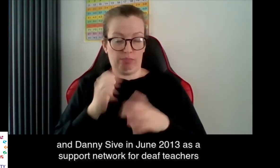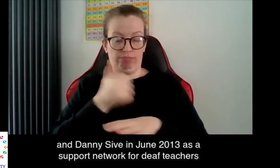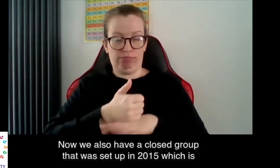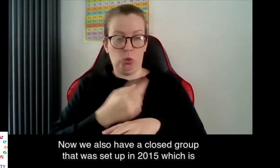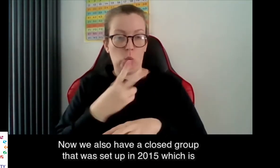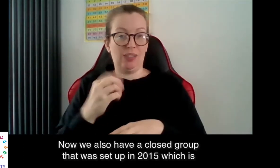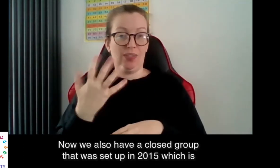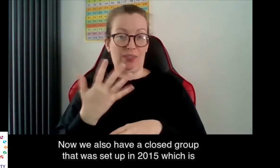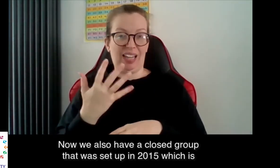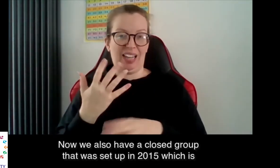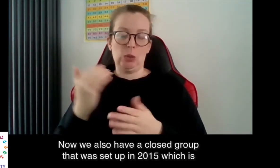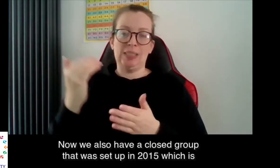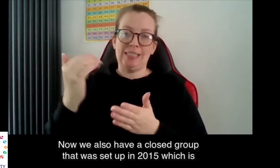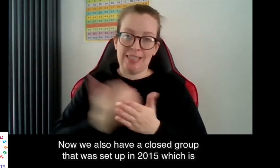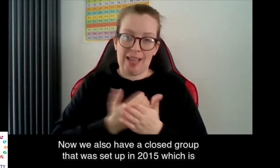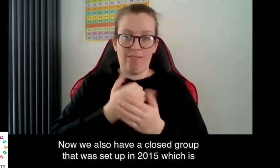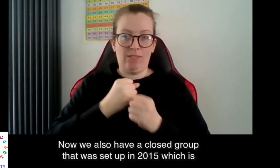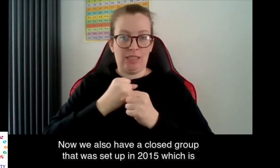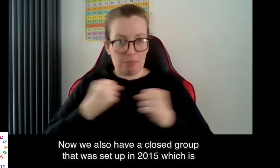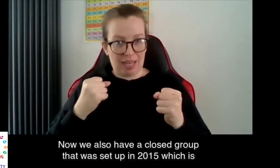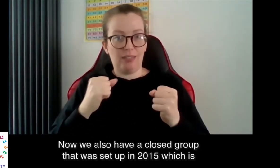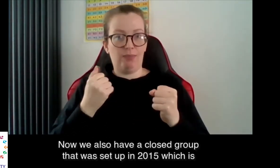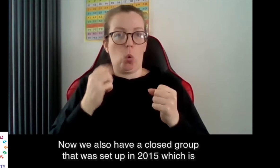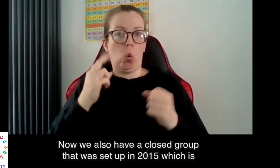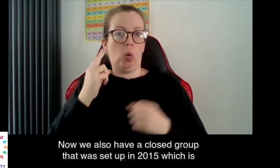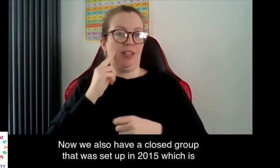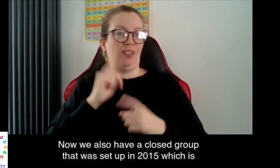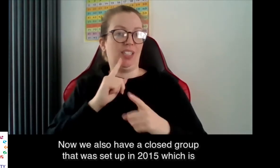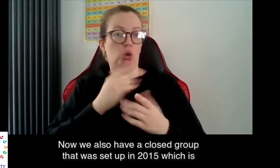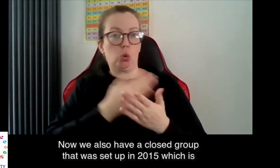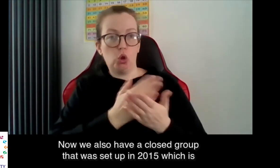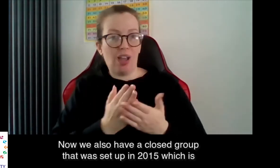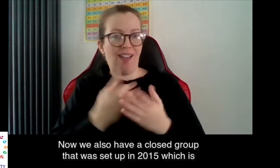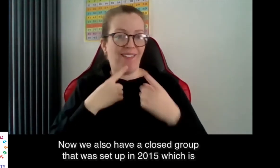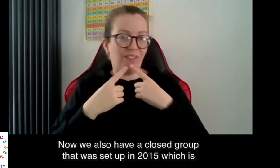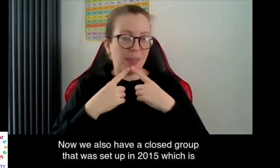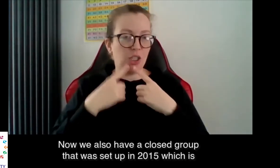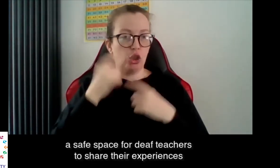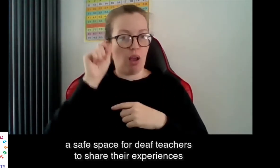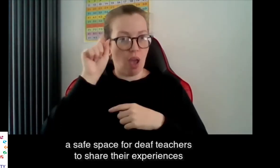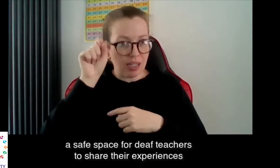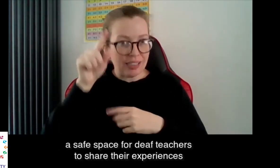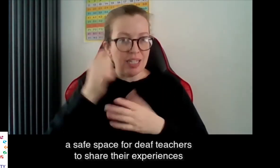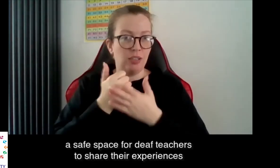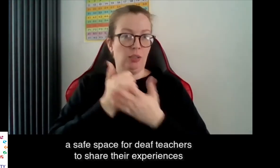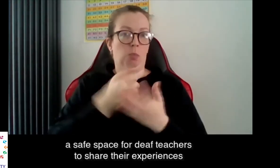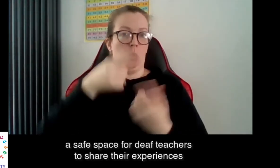Now we also have a closed group that was set up in 2015, which is a safe space for deaf teachers to share